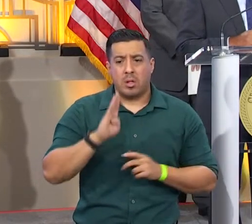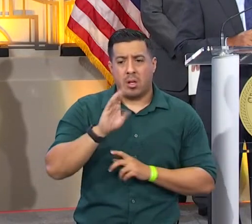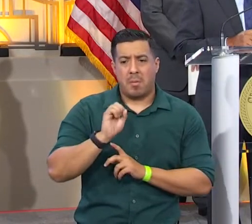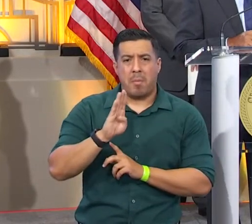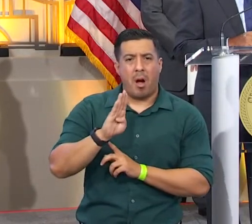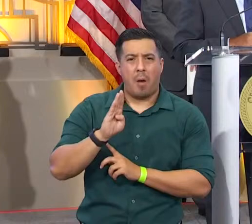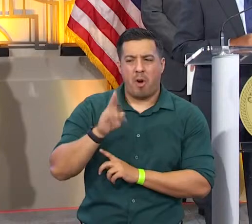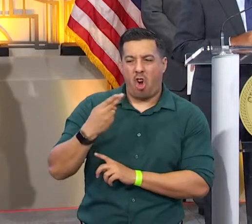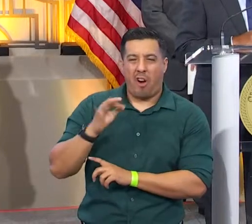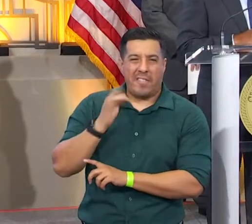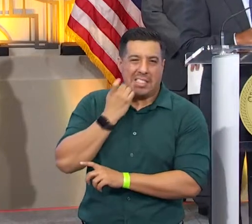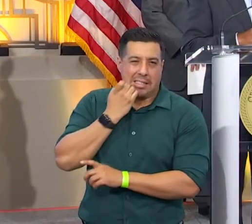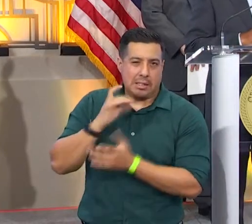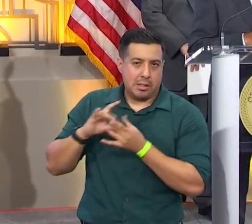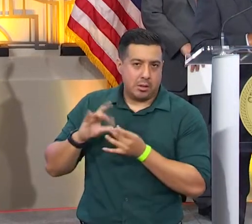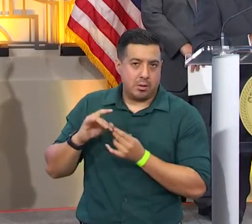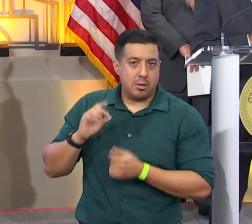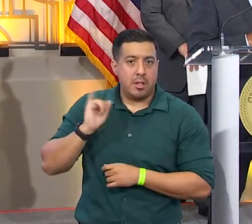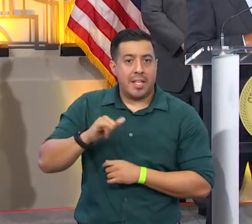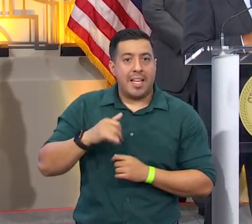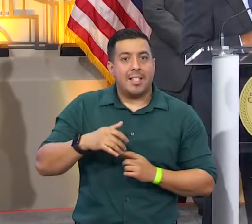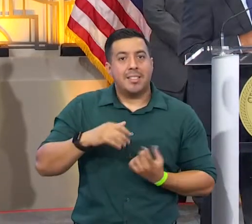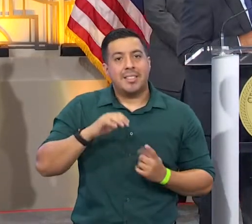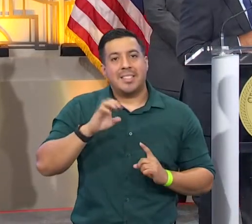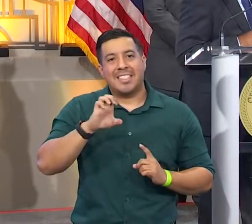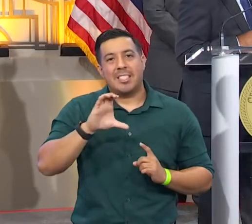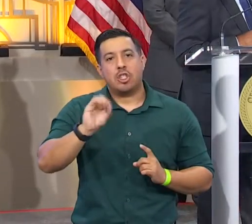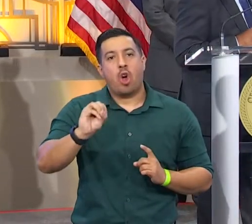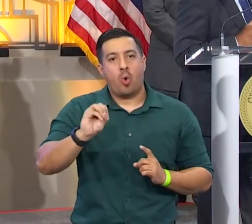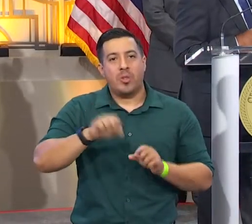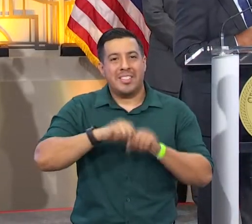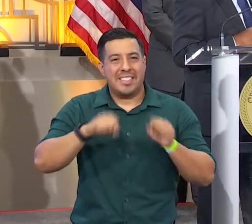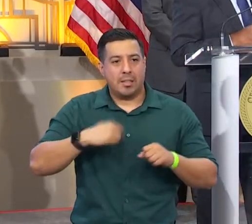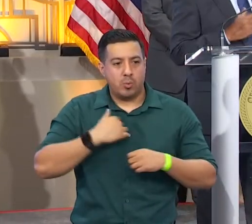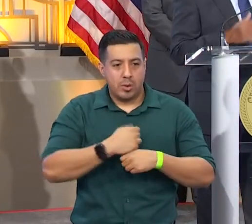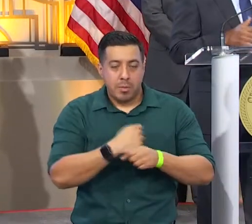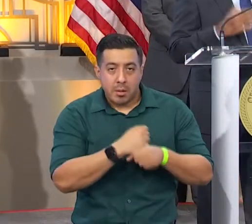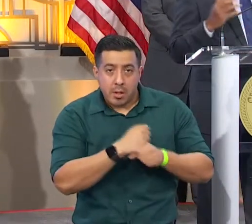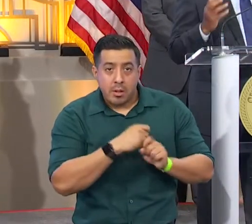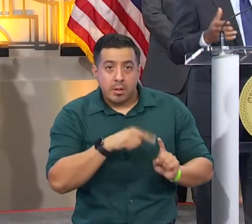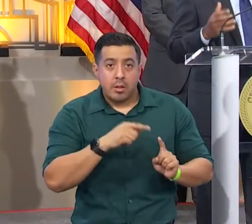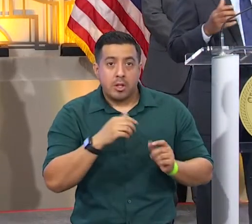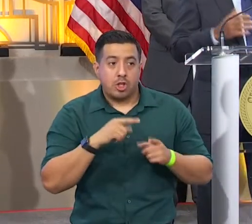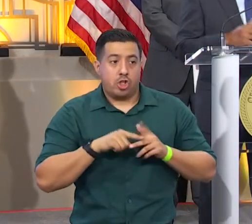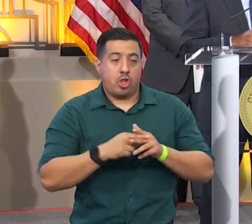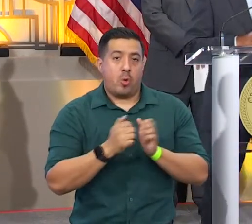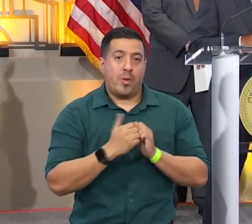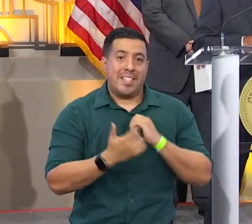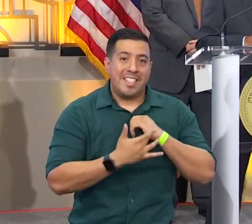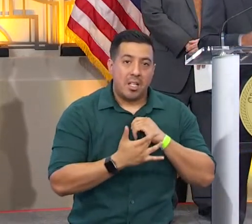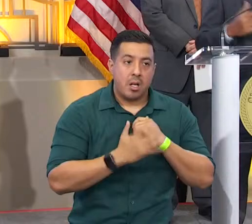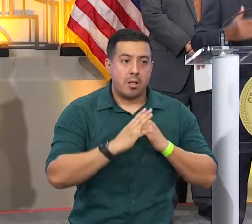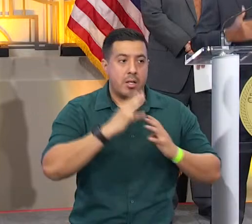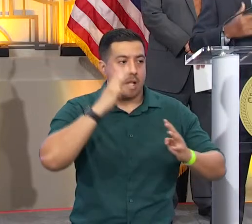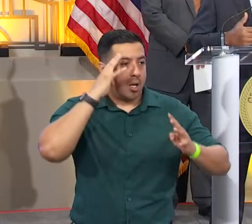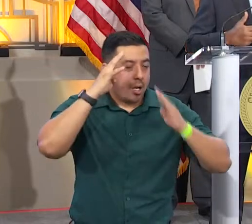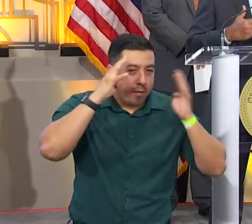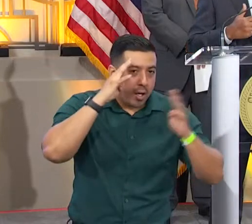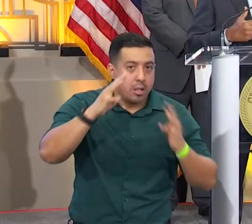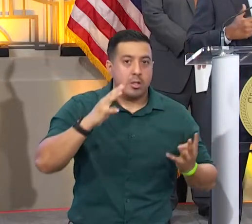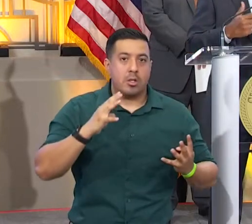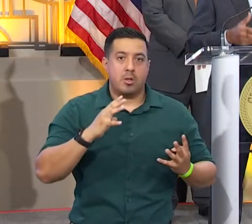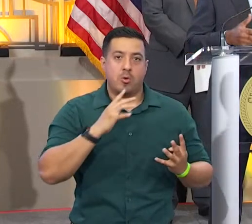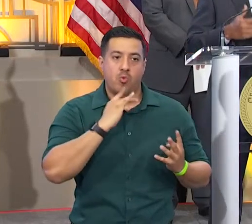Harvey touched on it, the ecosystem that we have been building with startups, technology, innovation. This